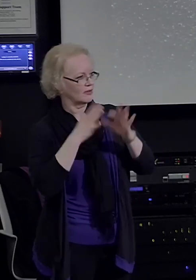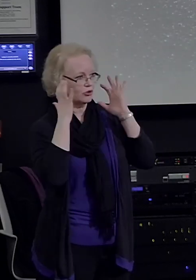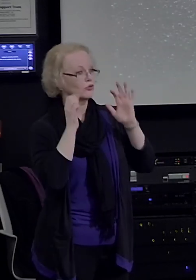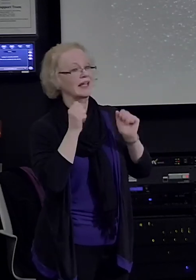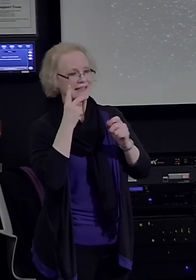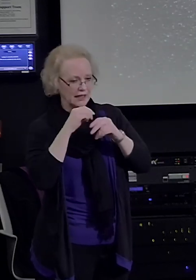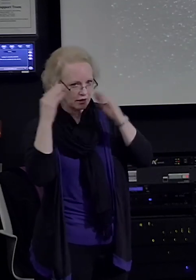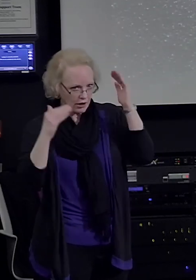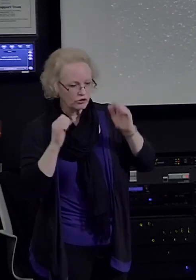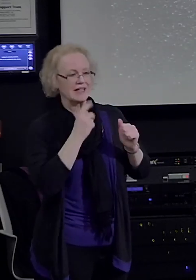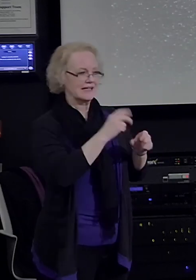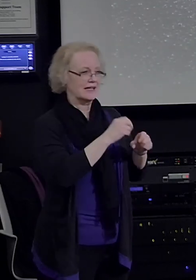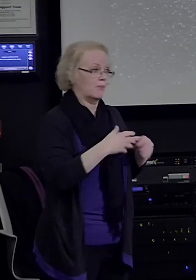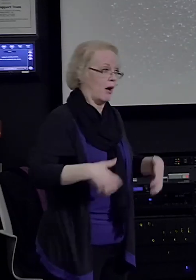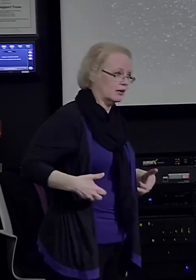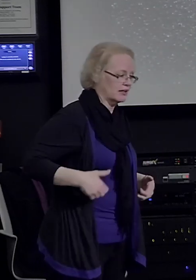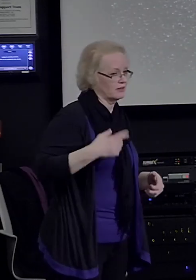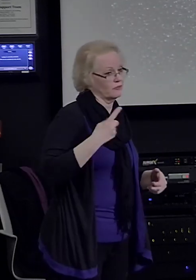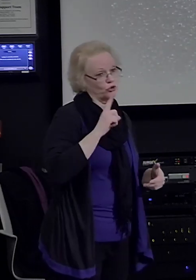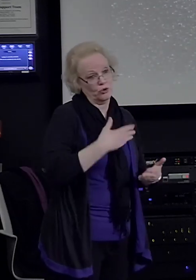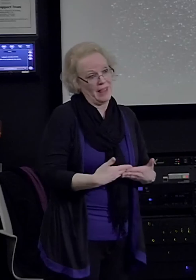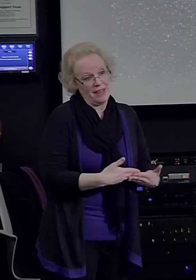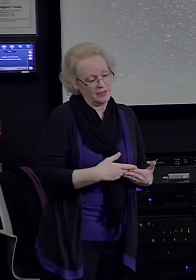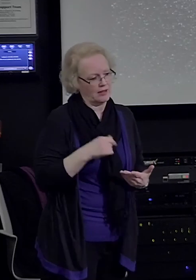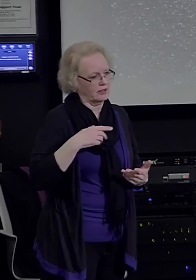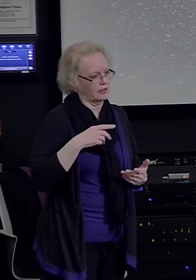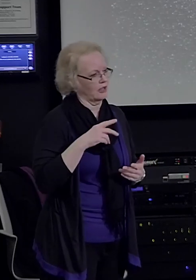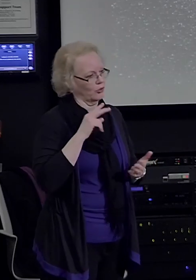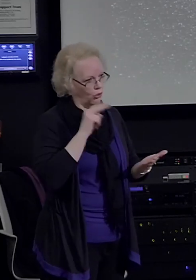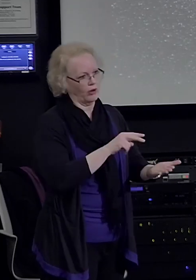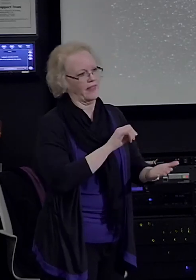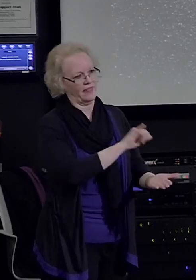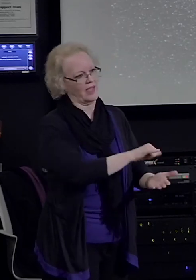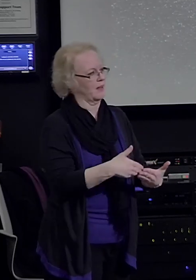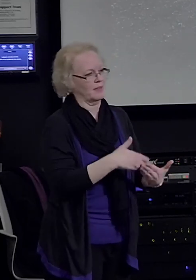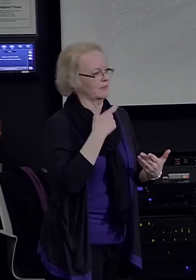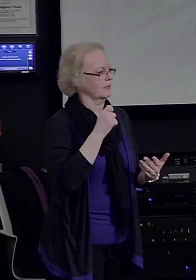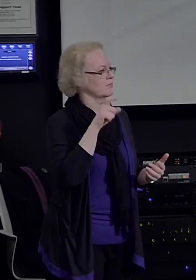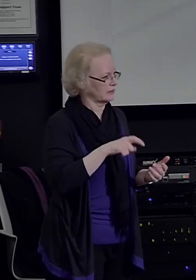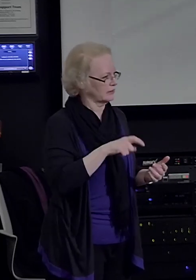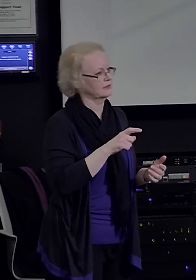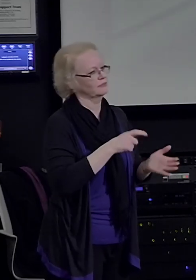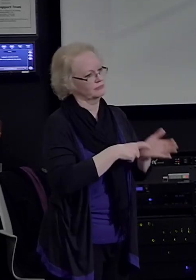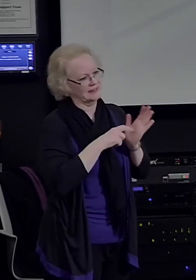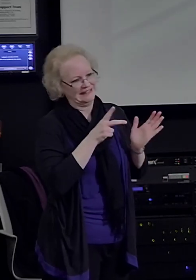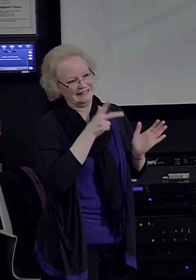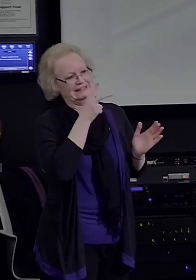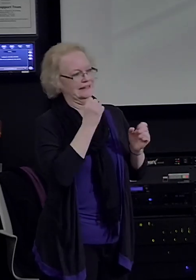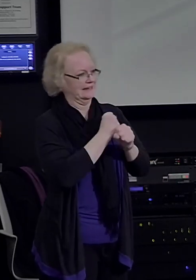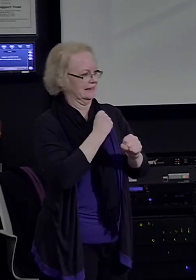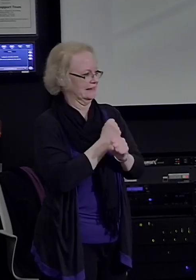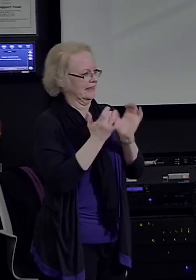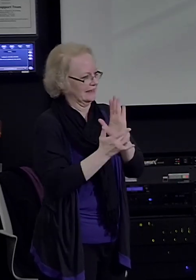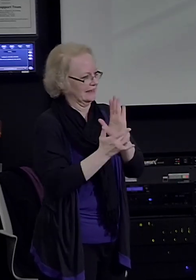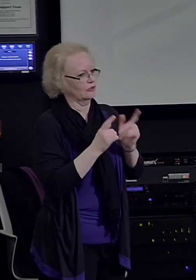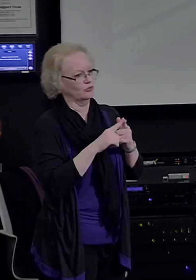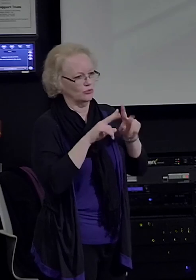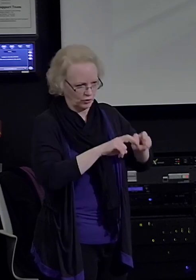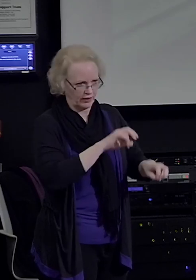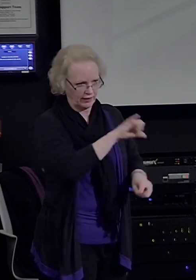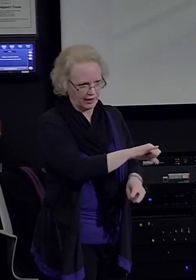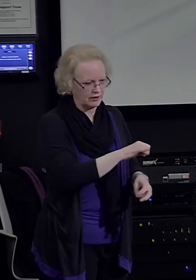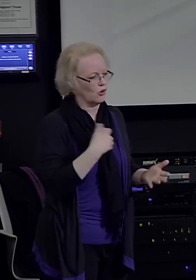monkeys we're sure they're in babies nobody's been able to look at them you have to use a very sophisticated statistical technique to be able to look at